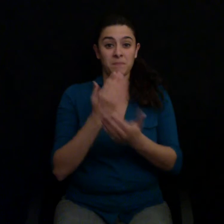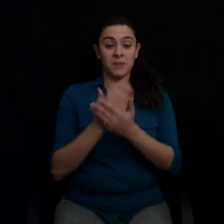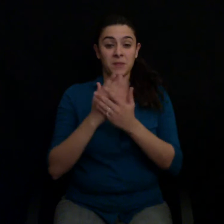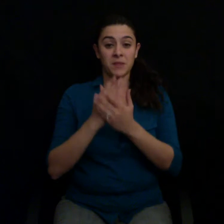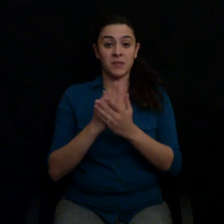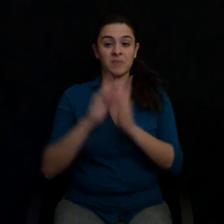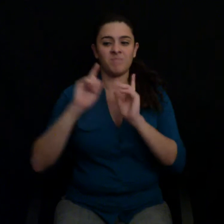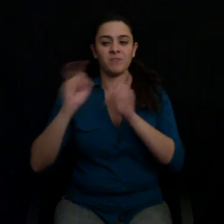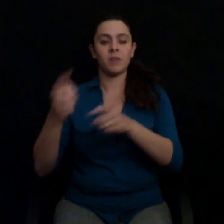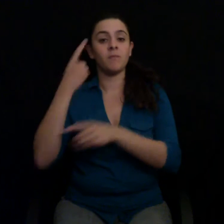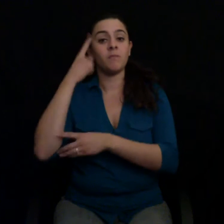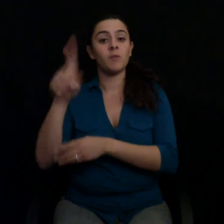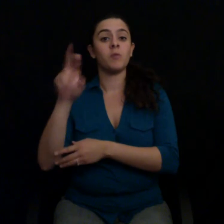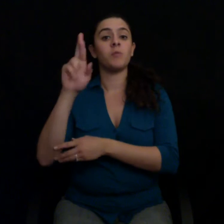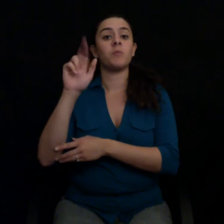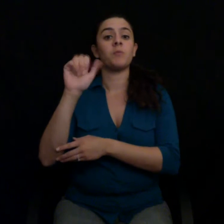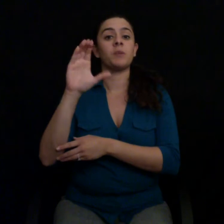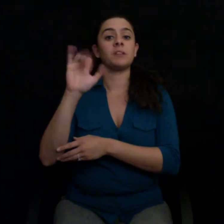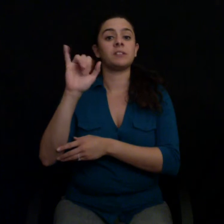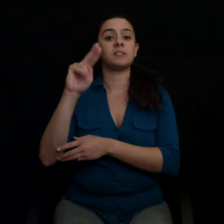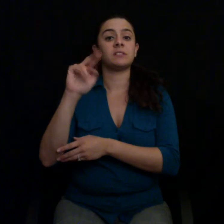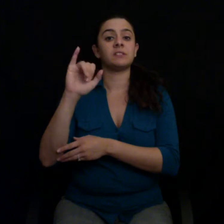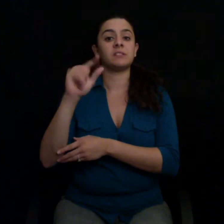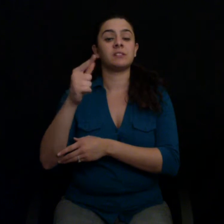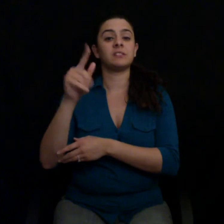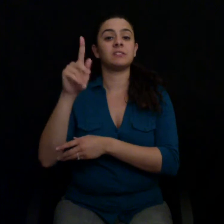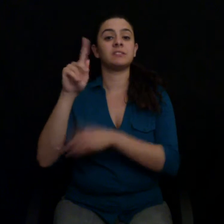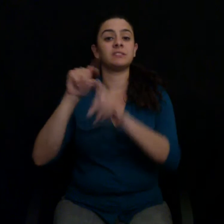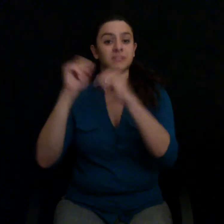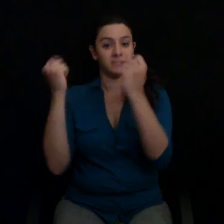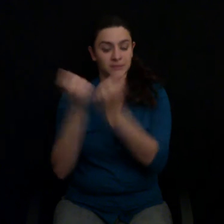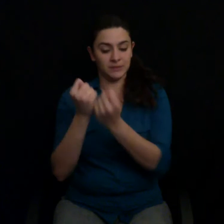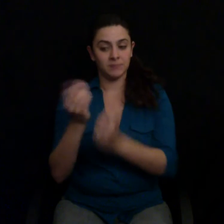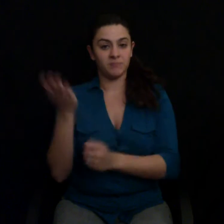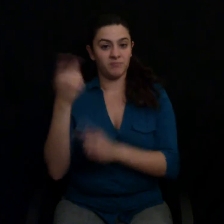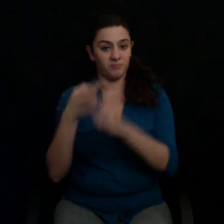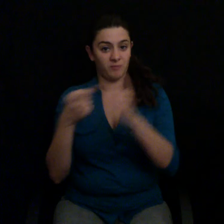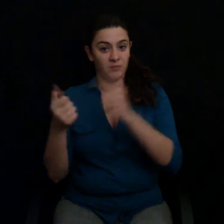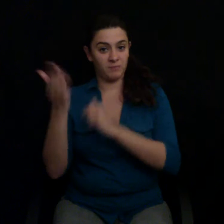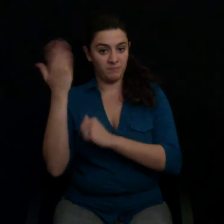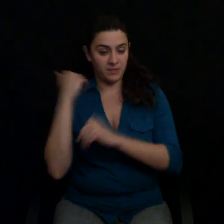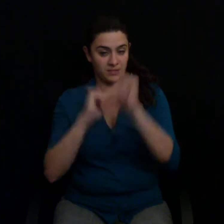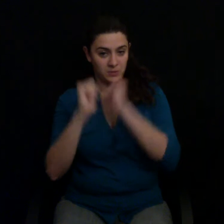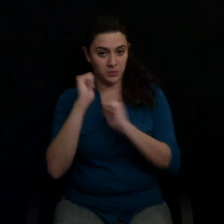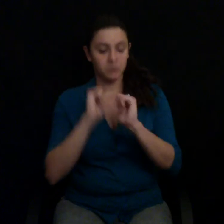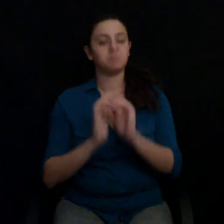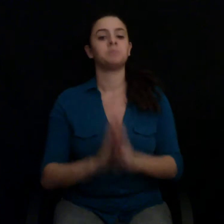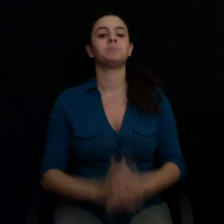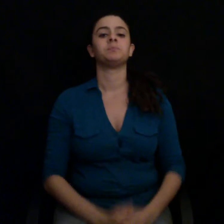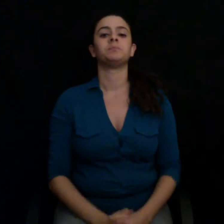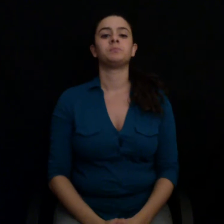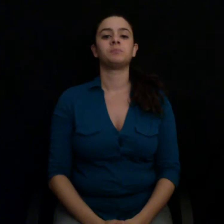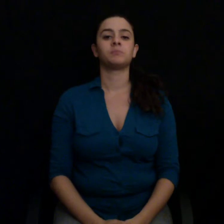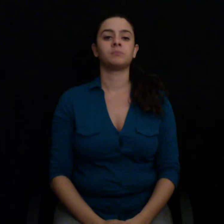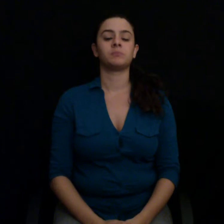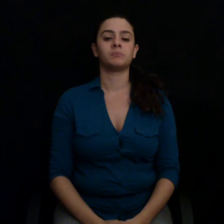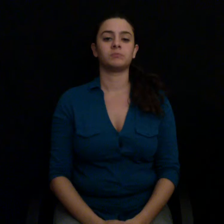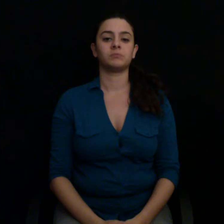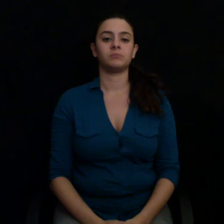a Doge car at Daytona. Now, we also got some news this week that Josh Wise, the famous driver of said Doge